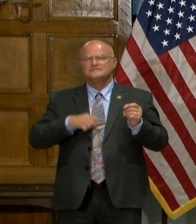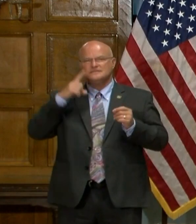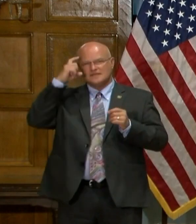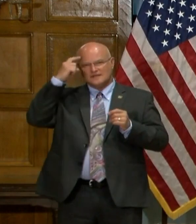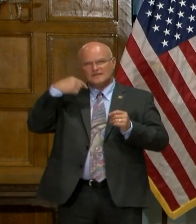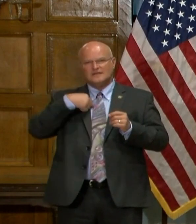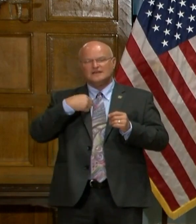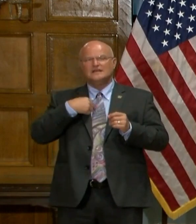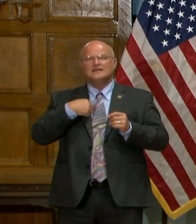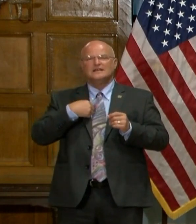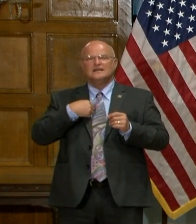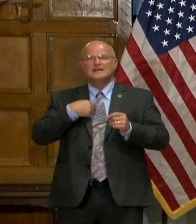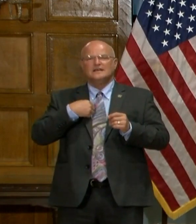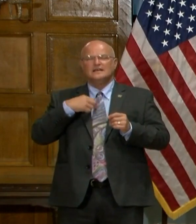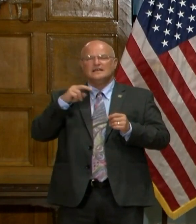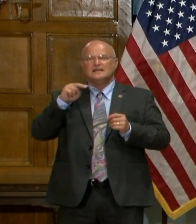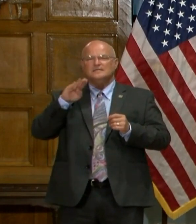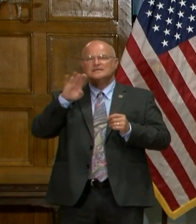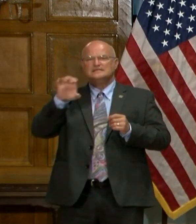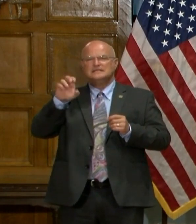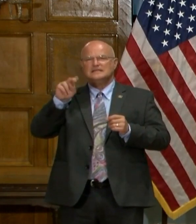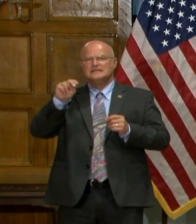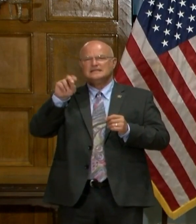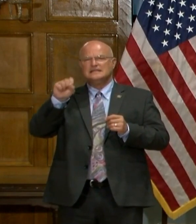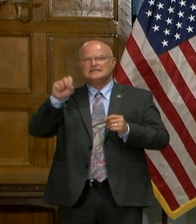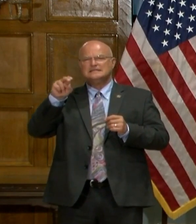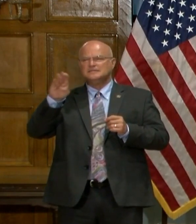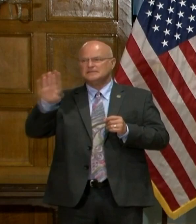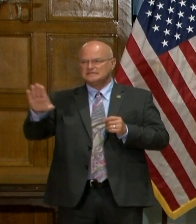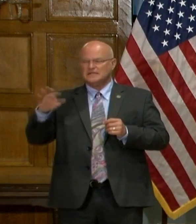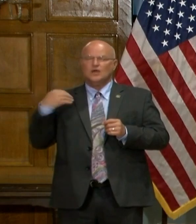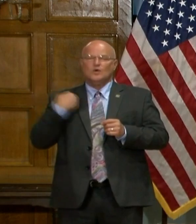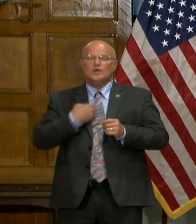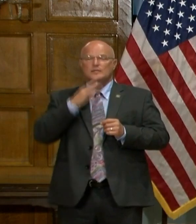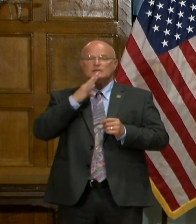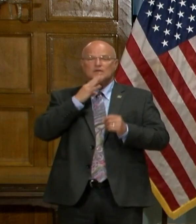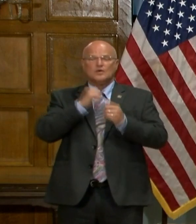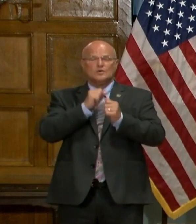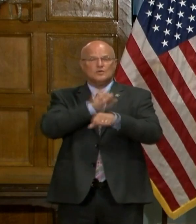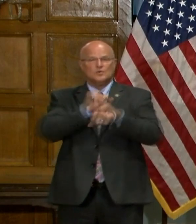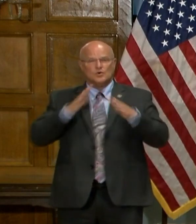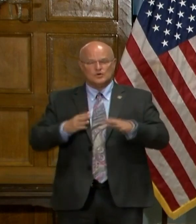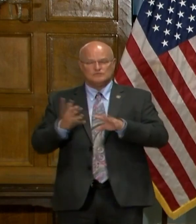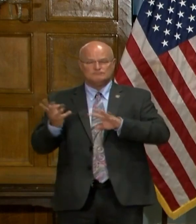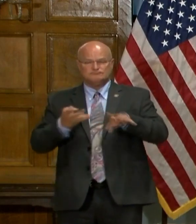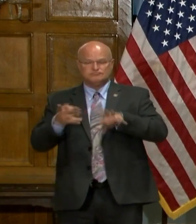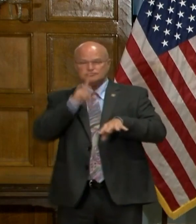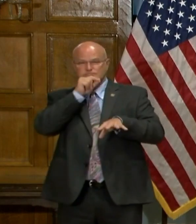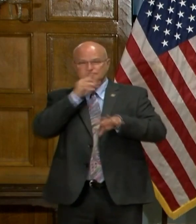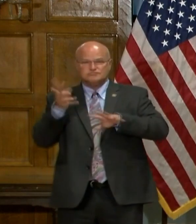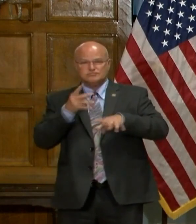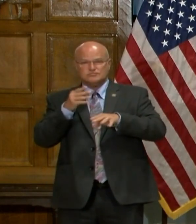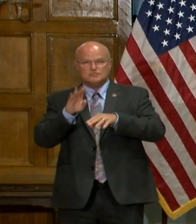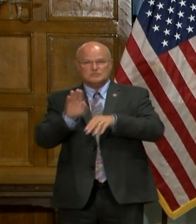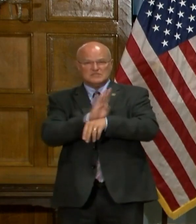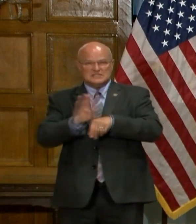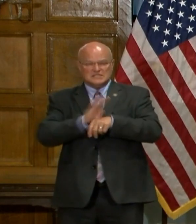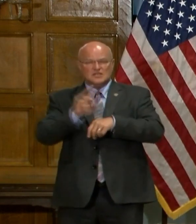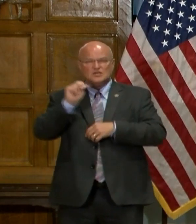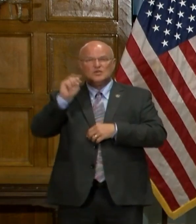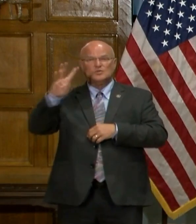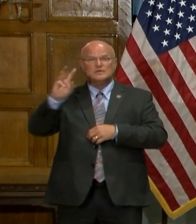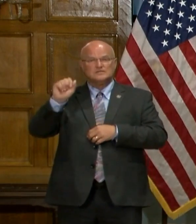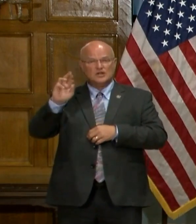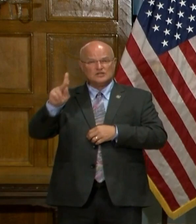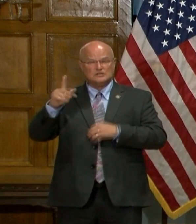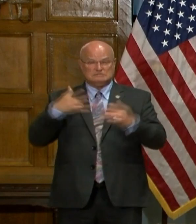Governor, this is Ellison Barber with NBC News and MSNBC. We've been speaking with workers at processing plants in Northwest Arkansas. They've